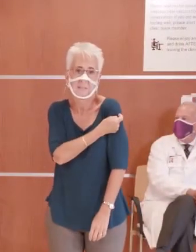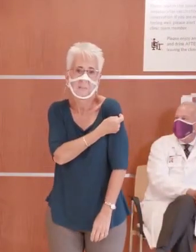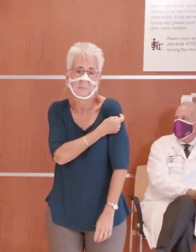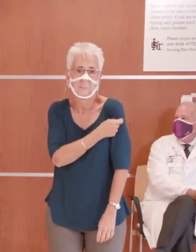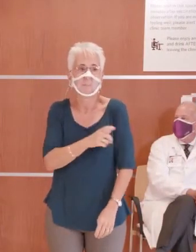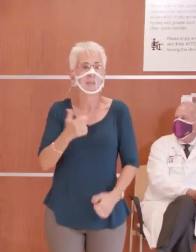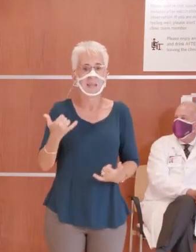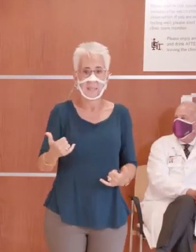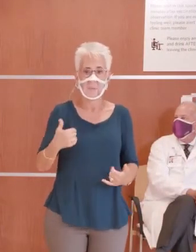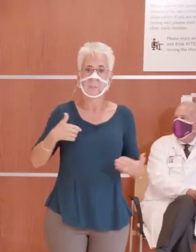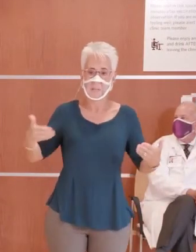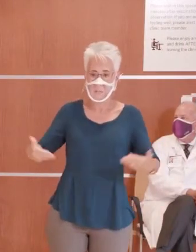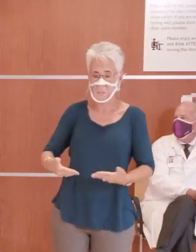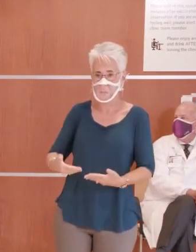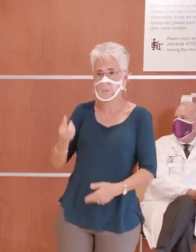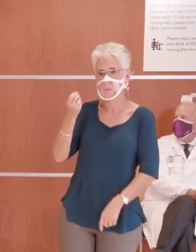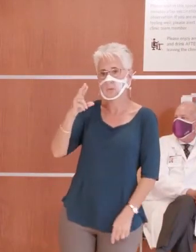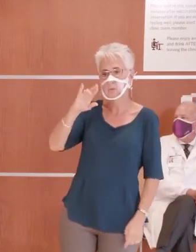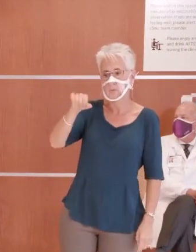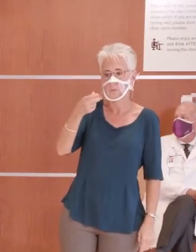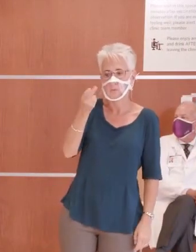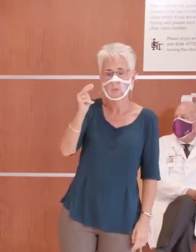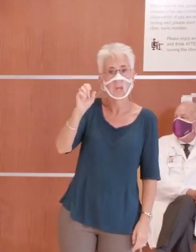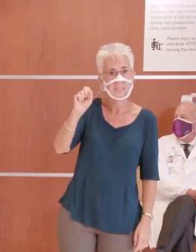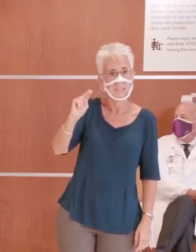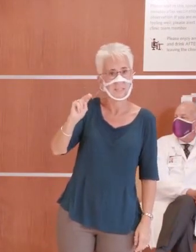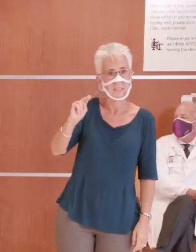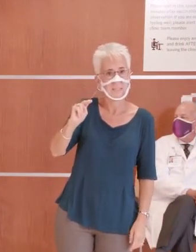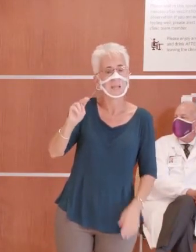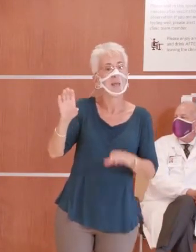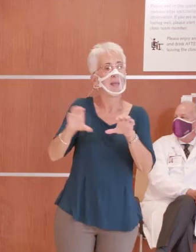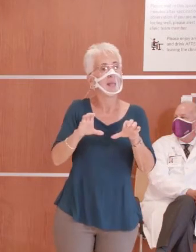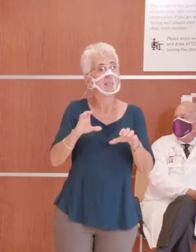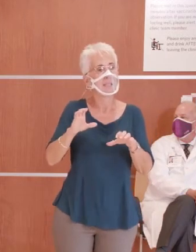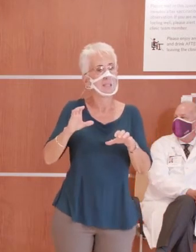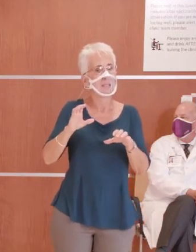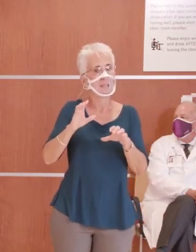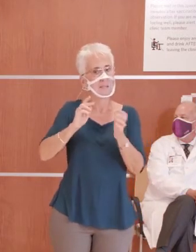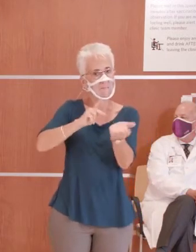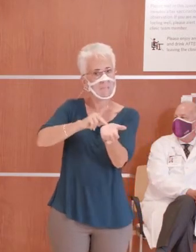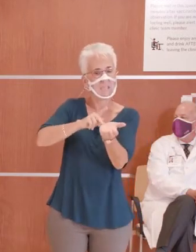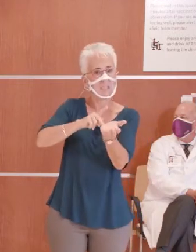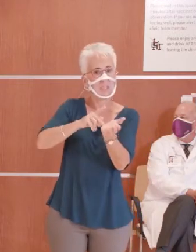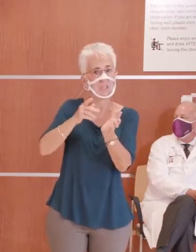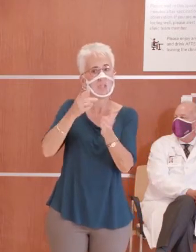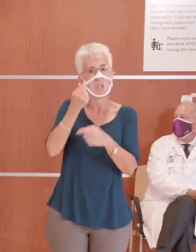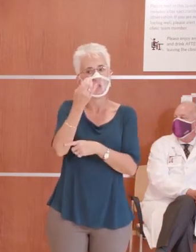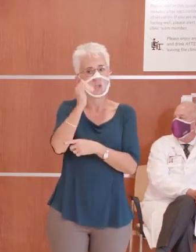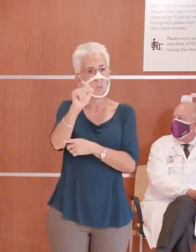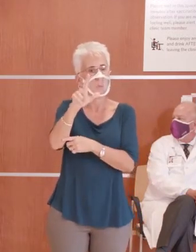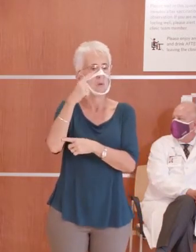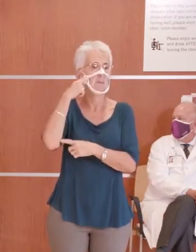of introducing Dr. Denise Johnson, the Acting Physician General for Pennsylvania.